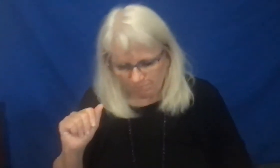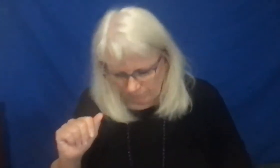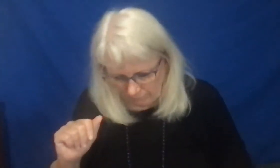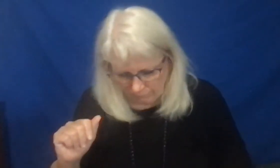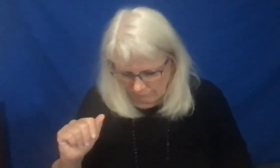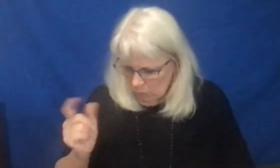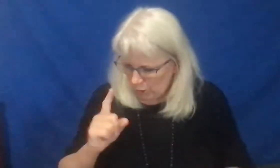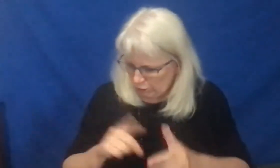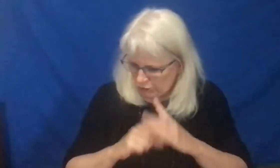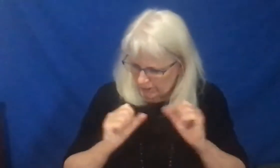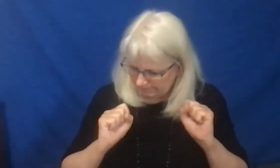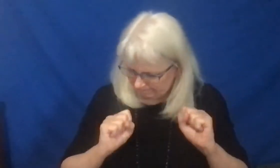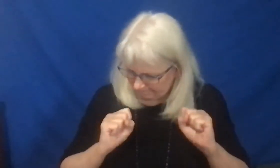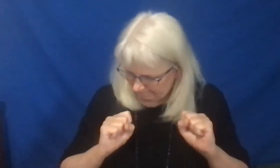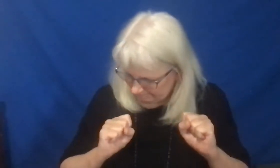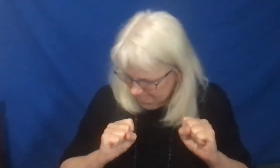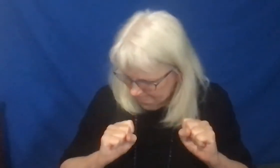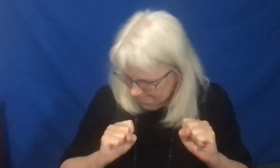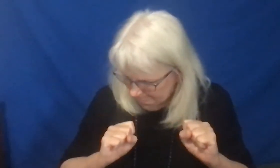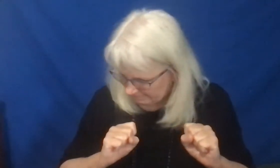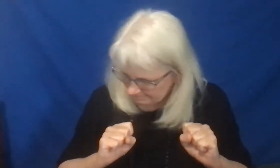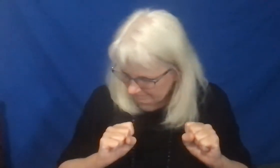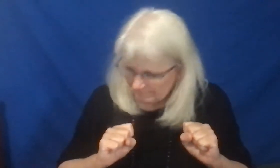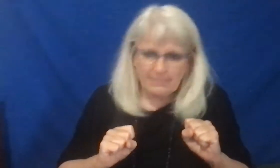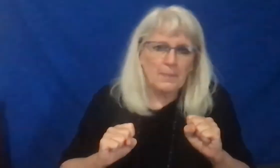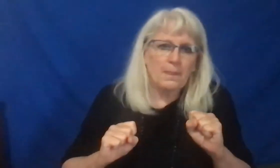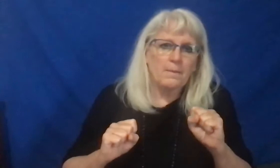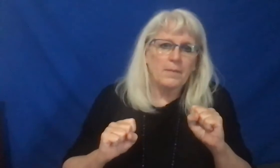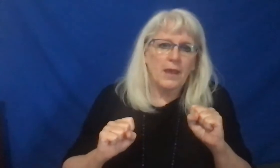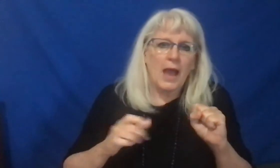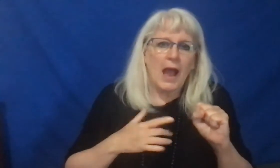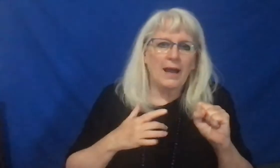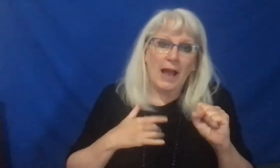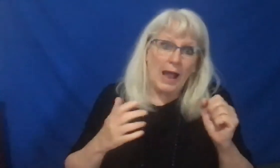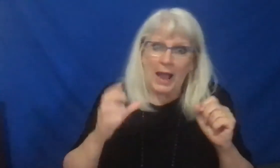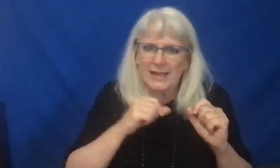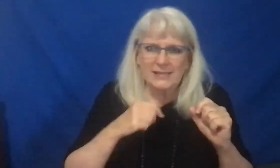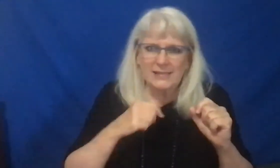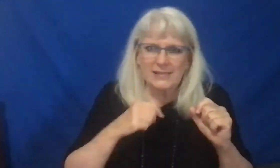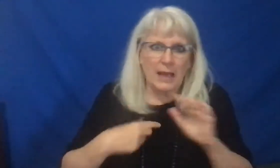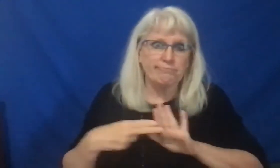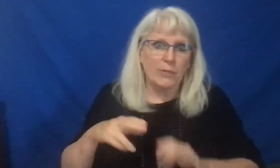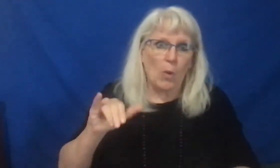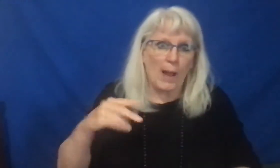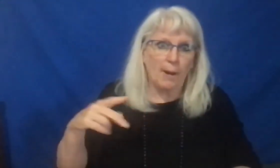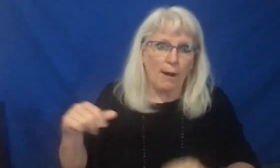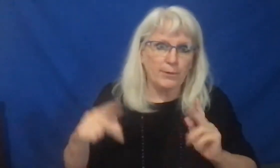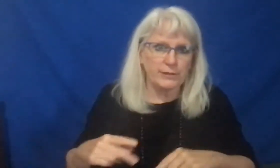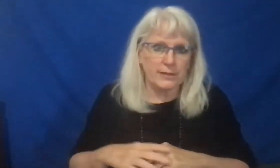begin. You know, this is like I'm like the YPA person, I guess. I'm the young person. But